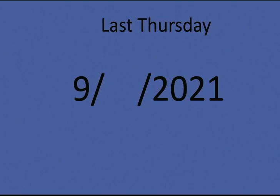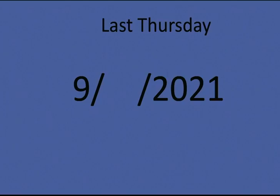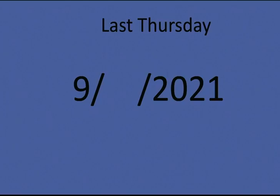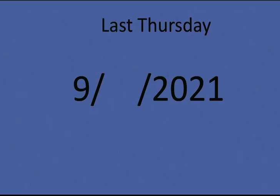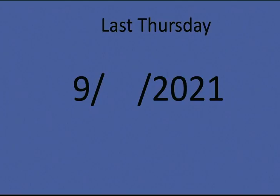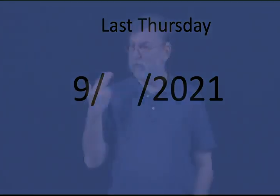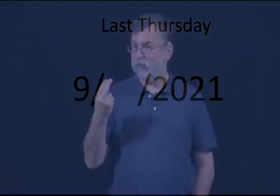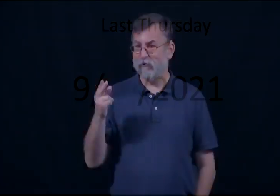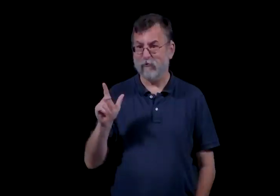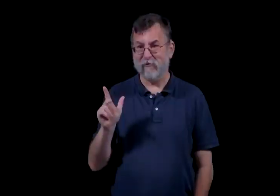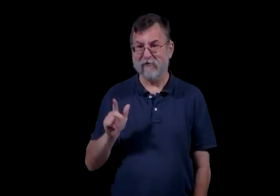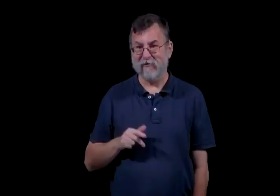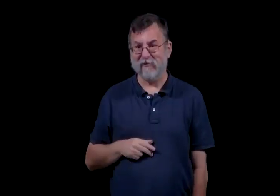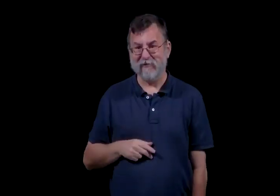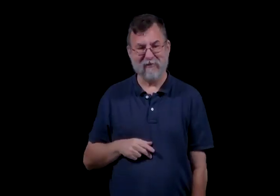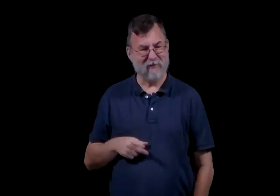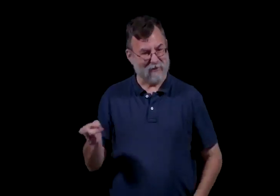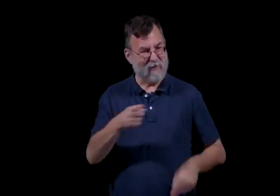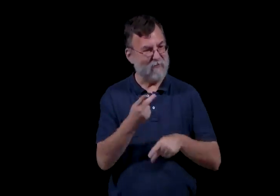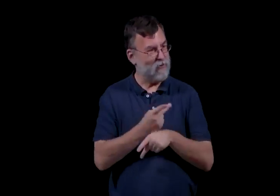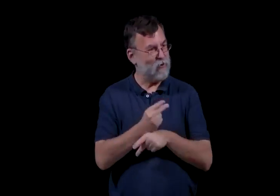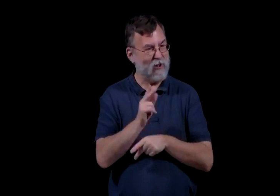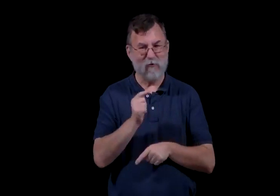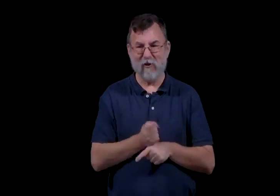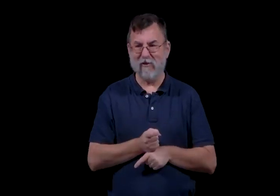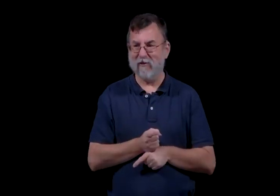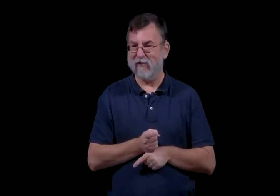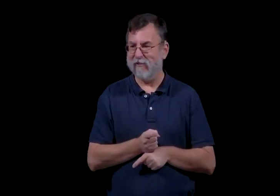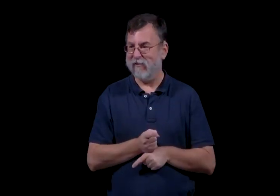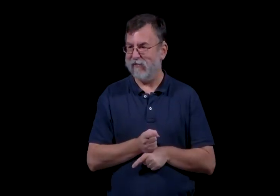blank. It was Thursday the 23rd, right?